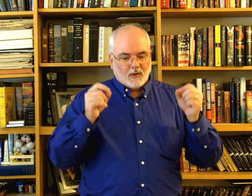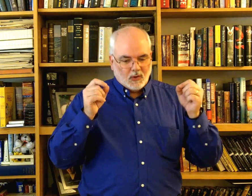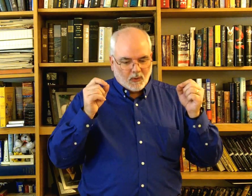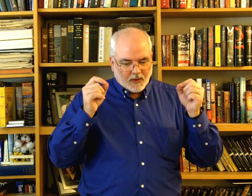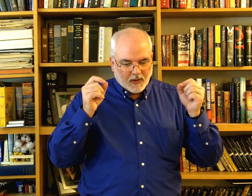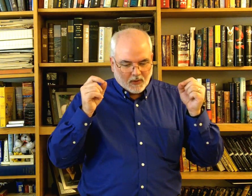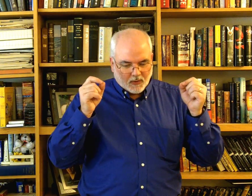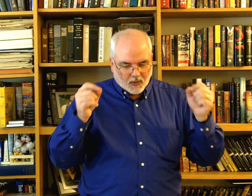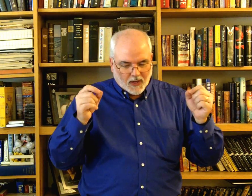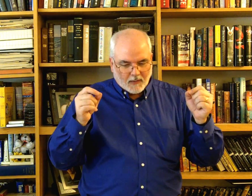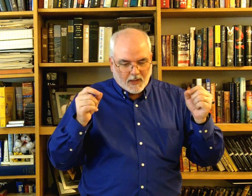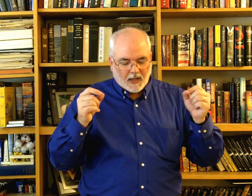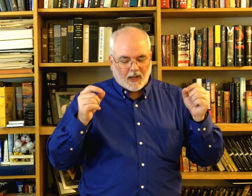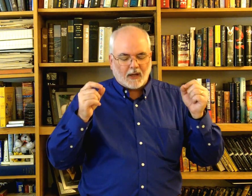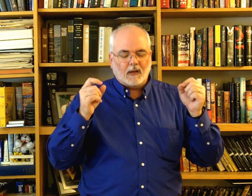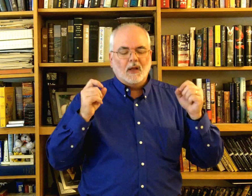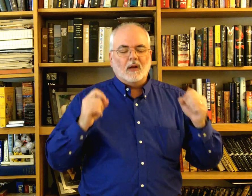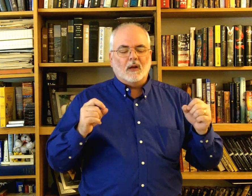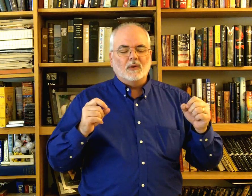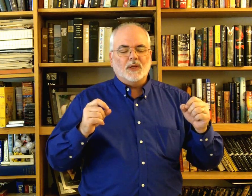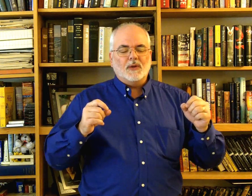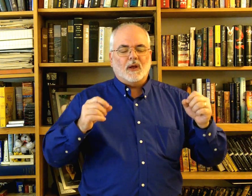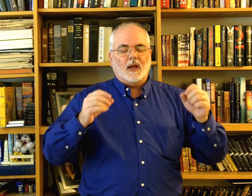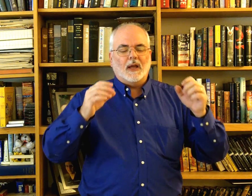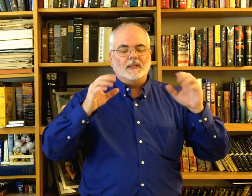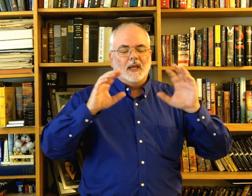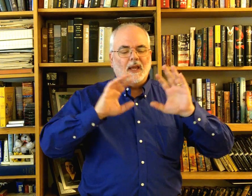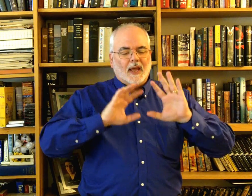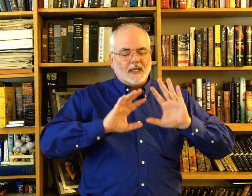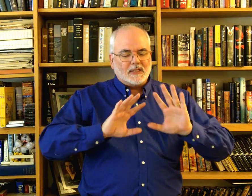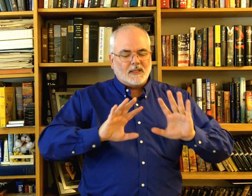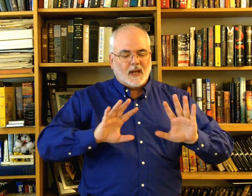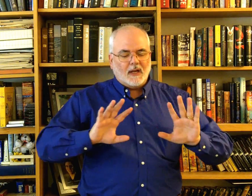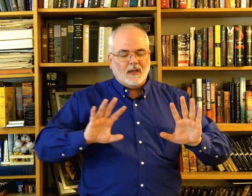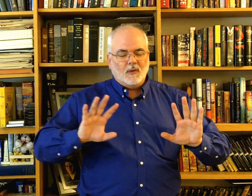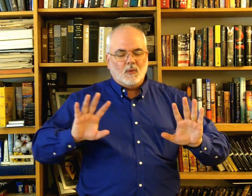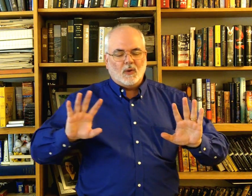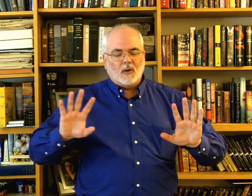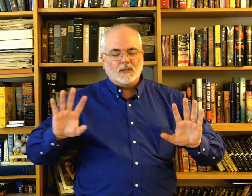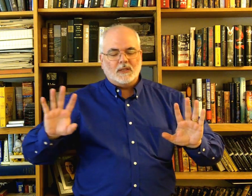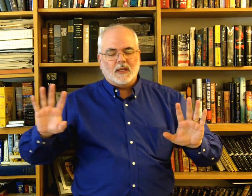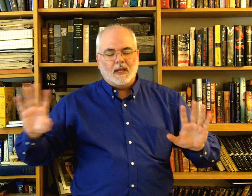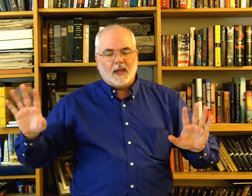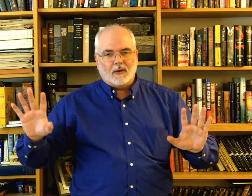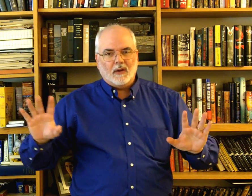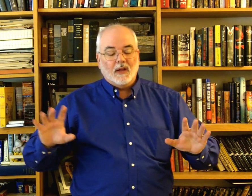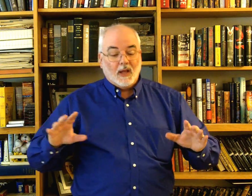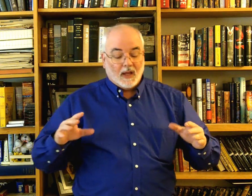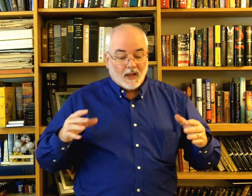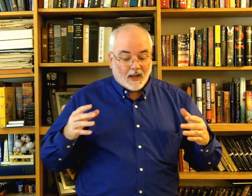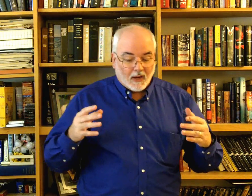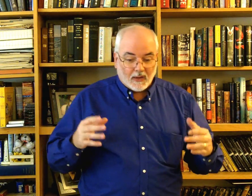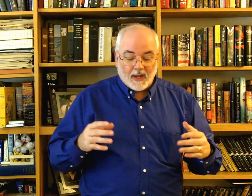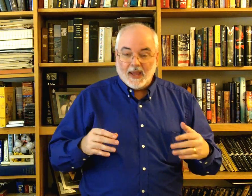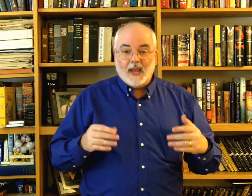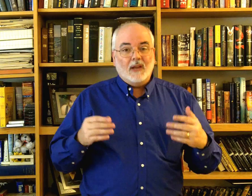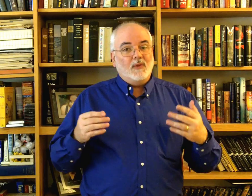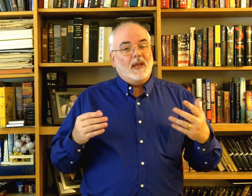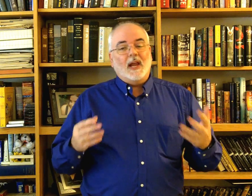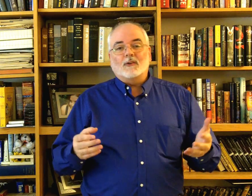it where you go through line by line, closing your eyes and signing the words together. Okay? And if you can't